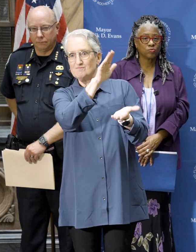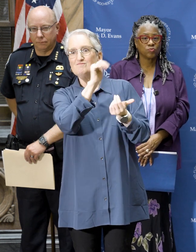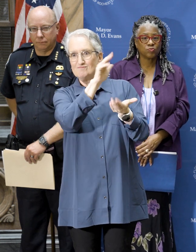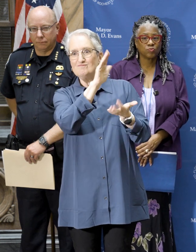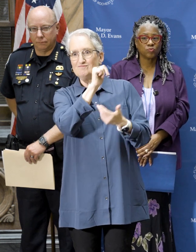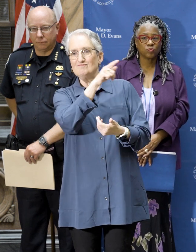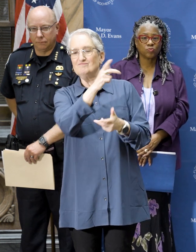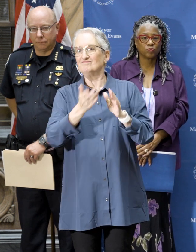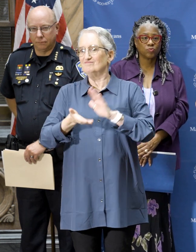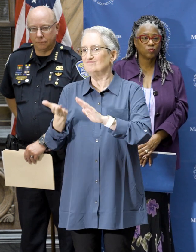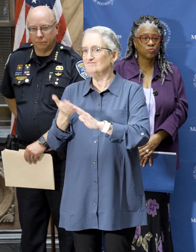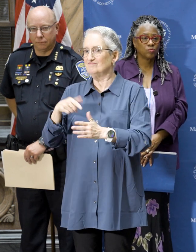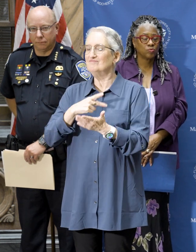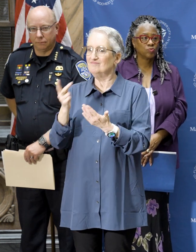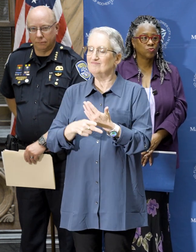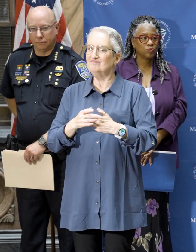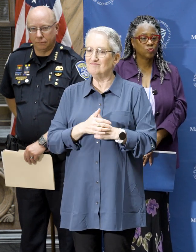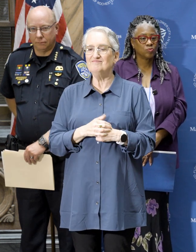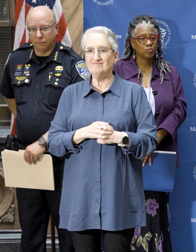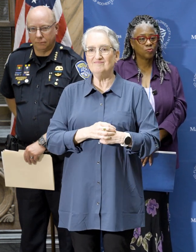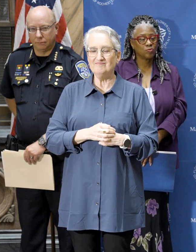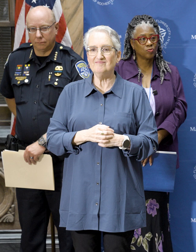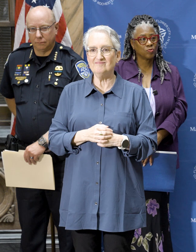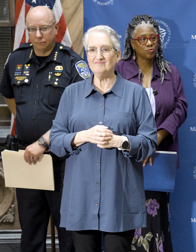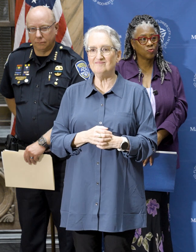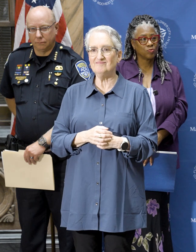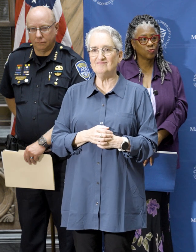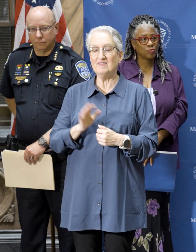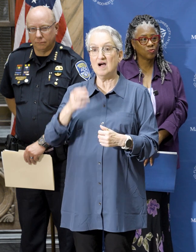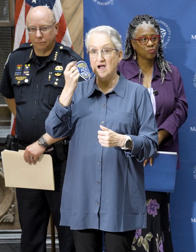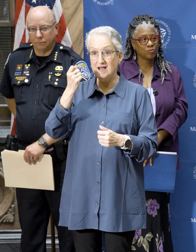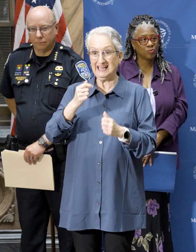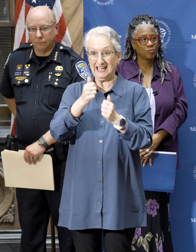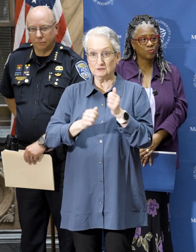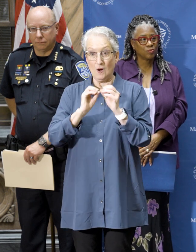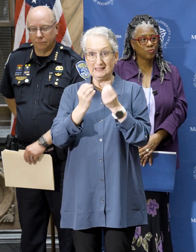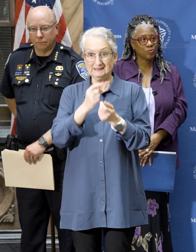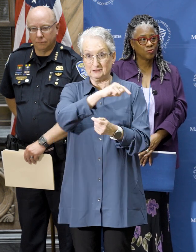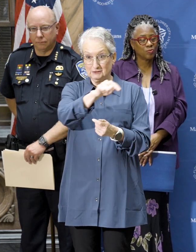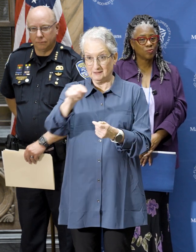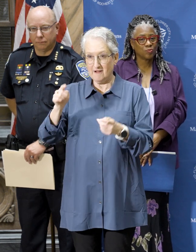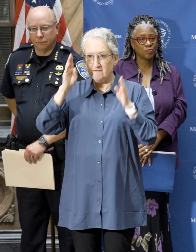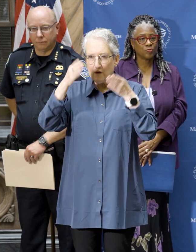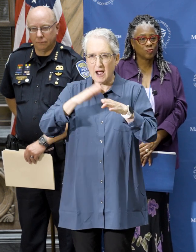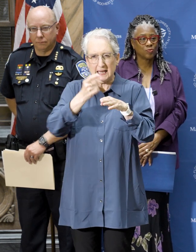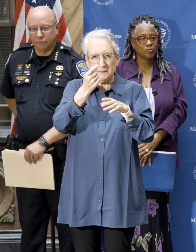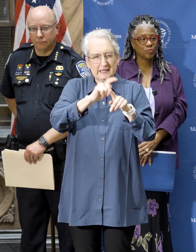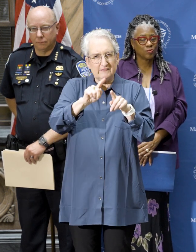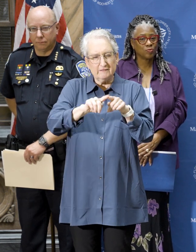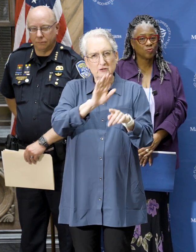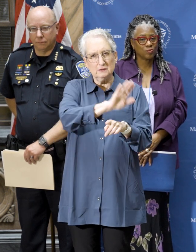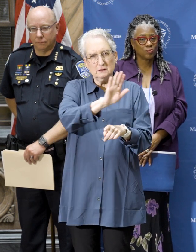are moving in different directions, because they all play a different role, they have a different role, but we're rowing in the same